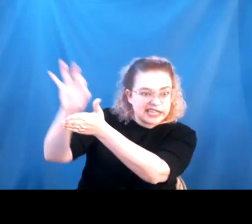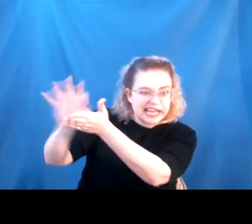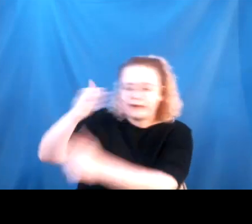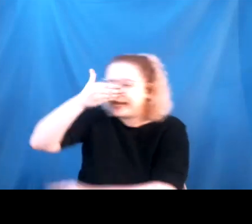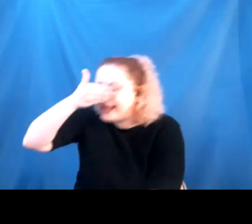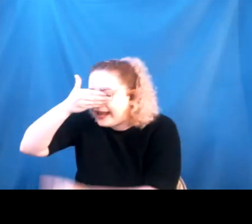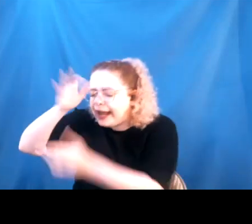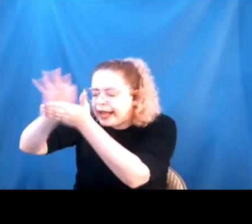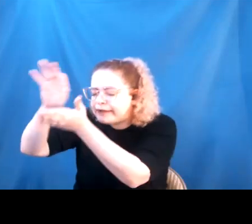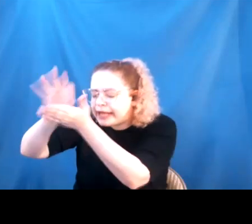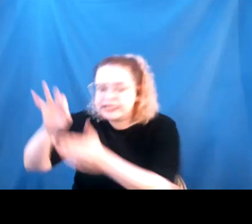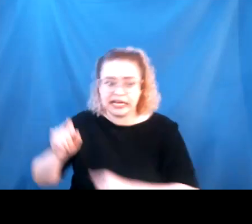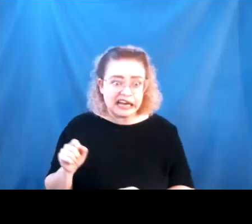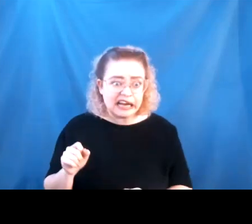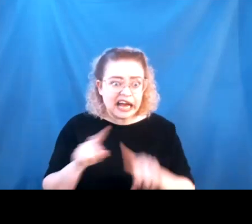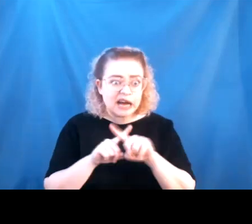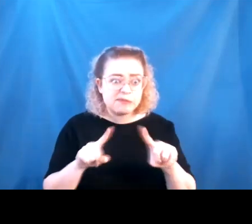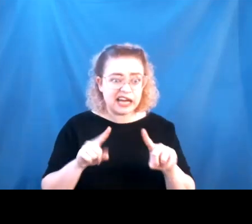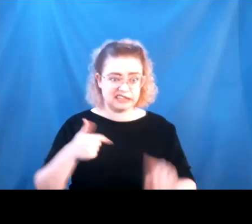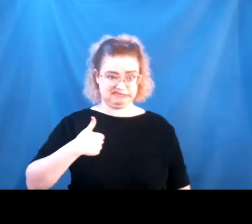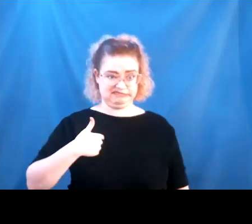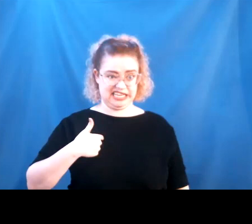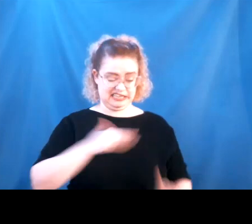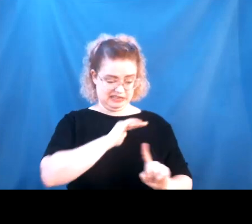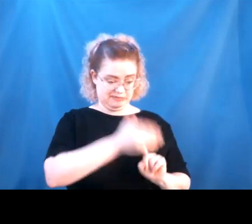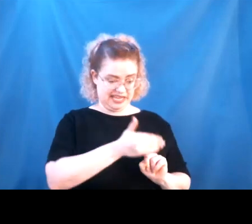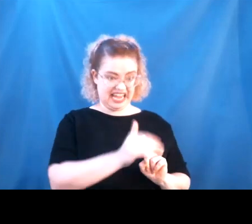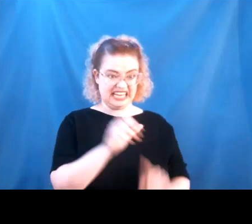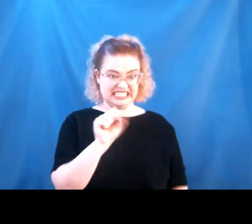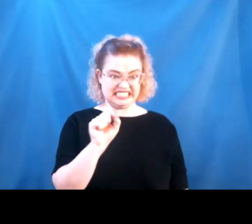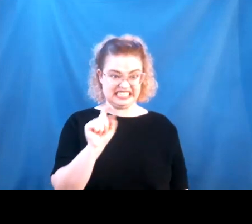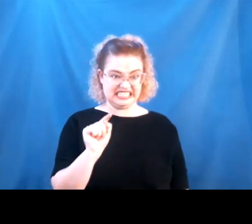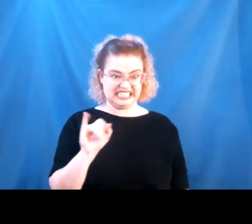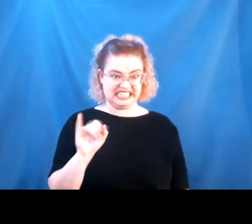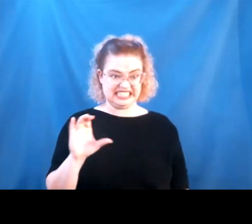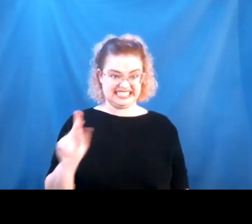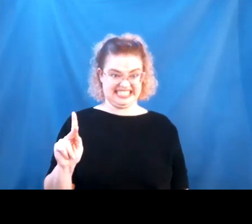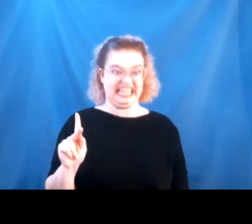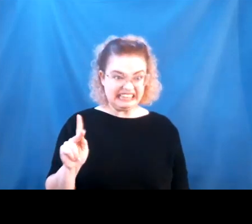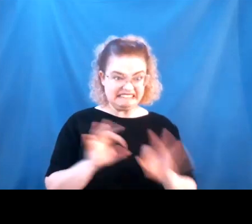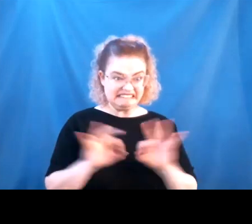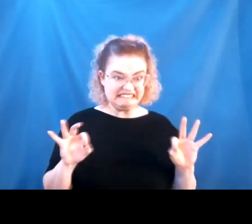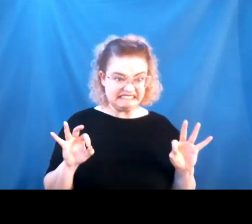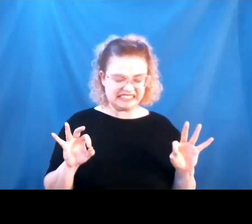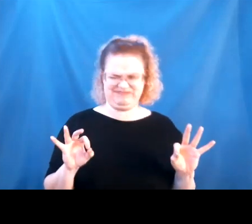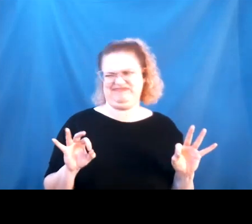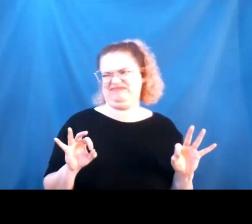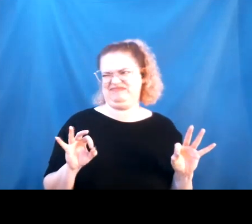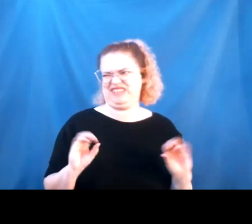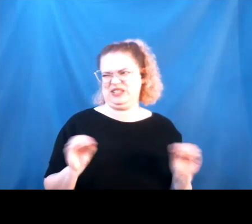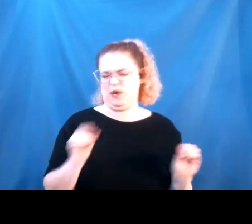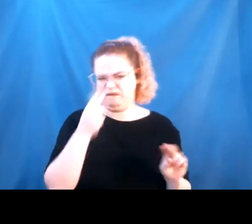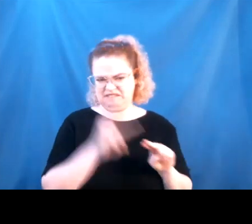But being a stick isn't much fun. Dinah knows how to have fun. Let's see what she